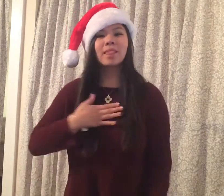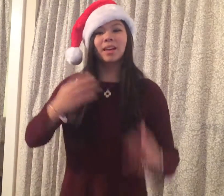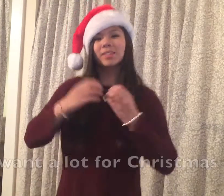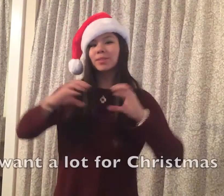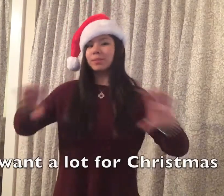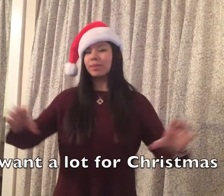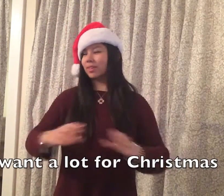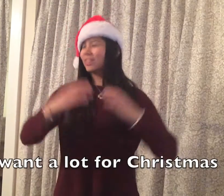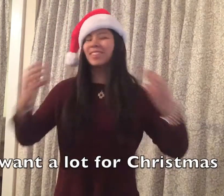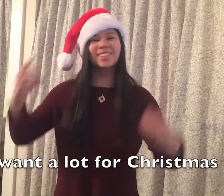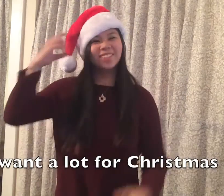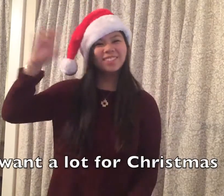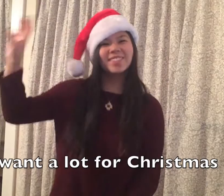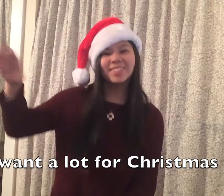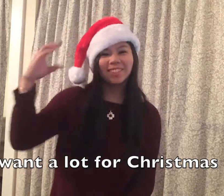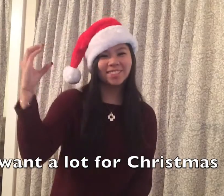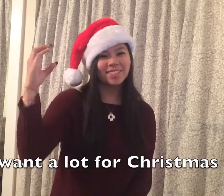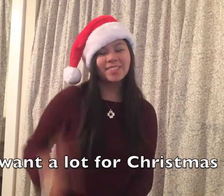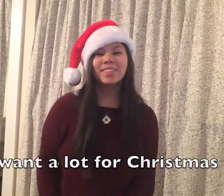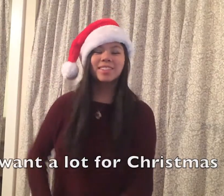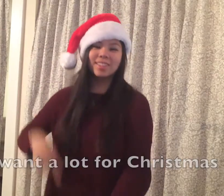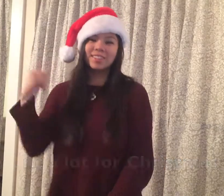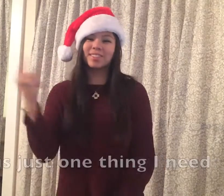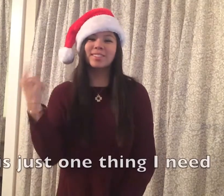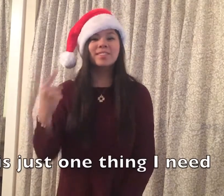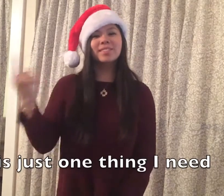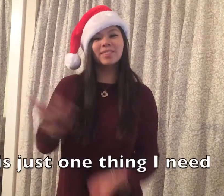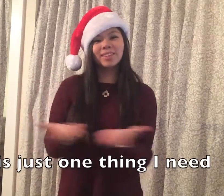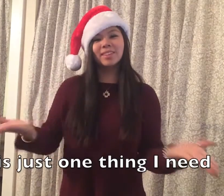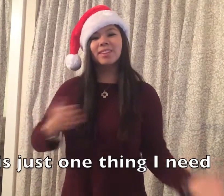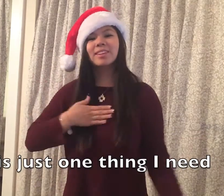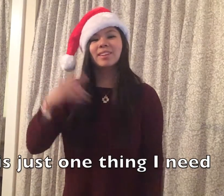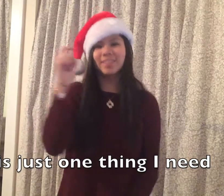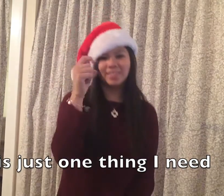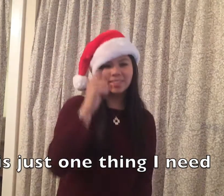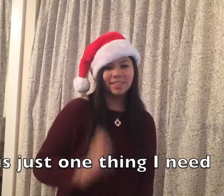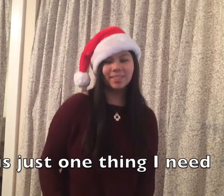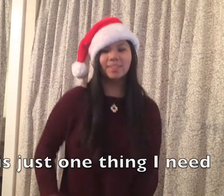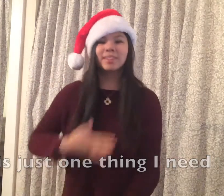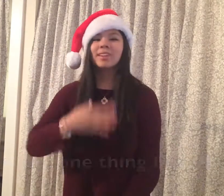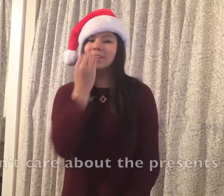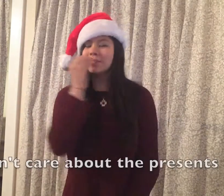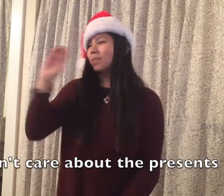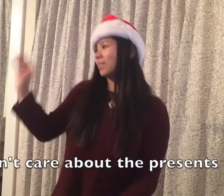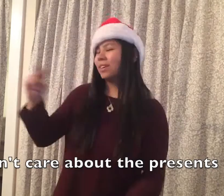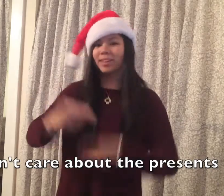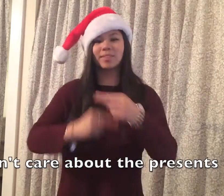I don't want a lot for Christmas There is just one thing I need And I don't